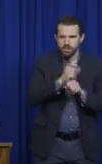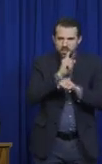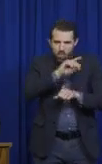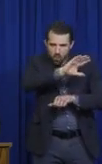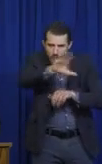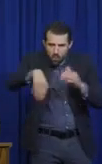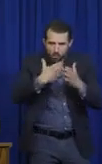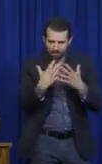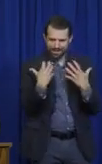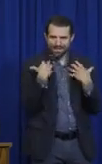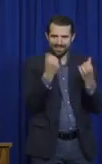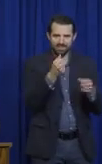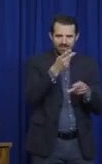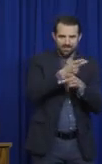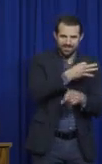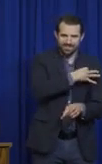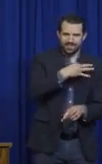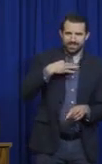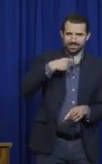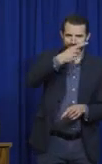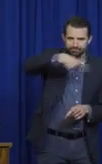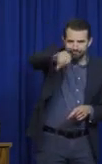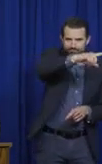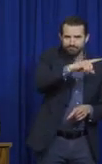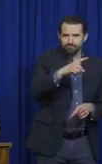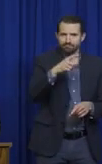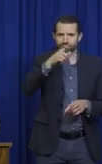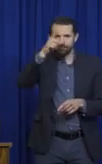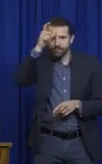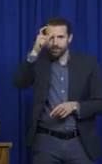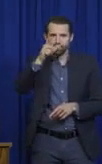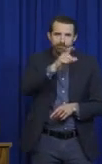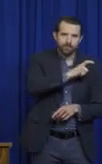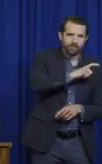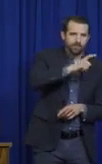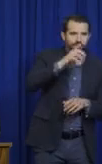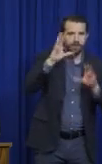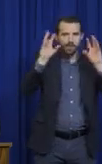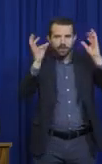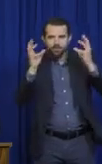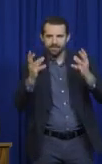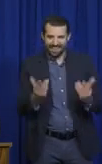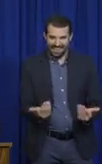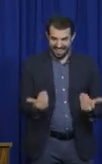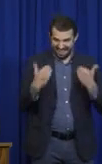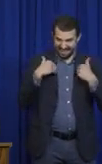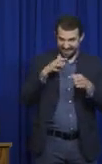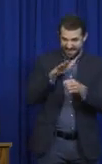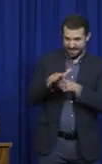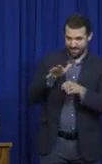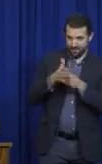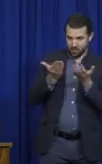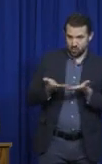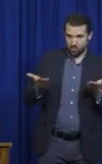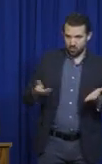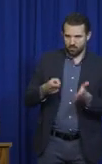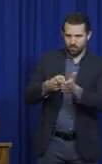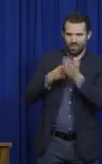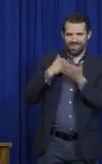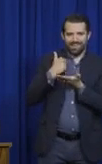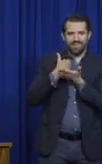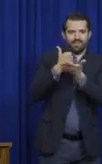frontline responders during this health emergency have access to the life-saving equipment they need so they